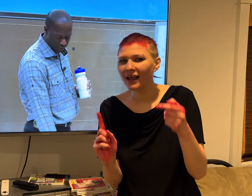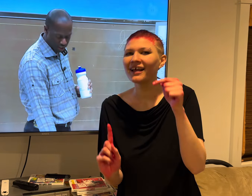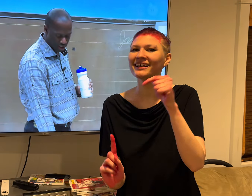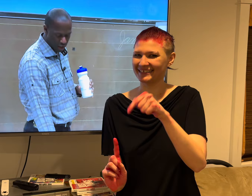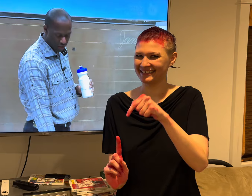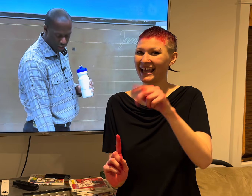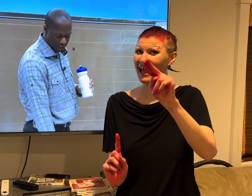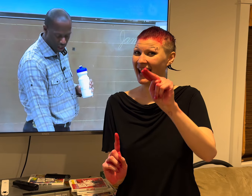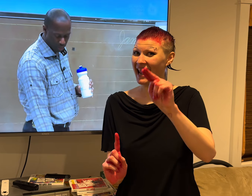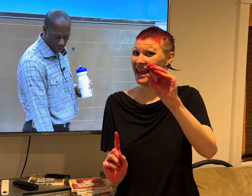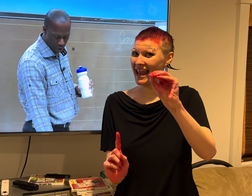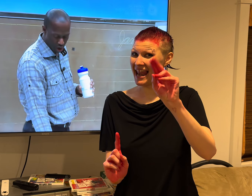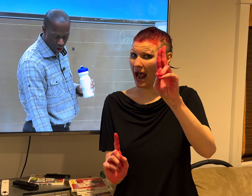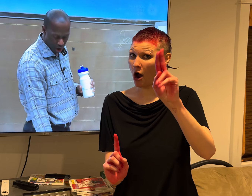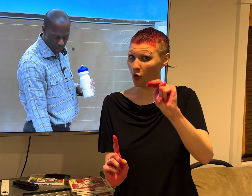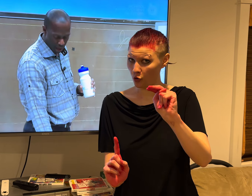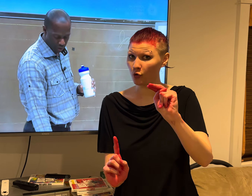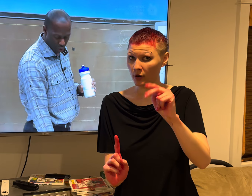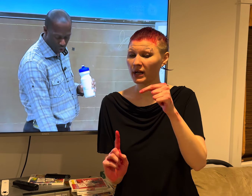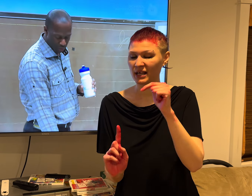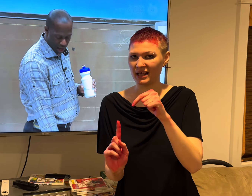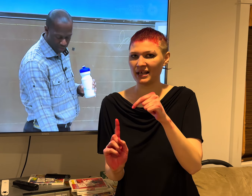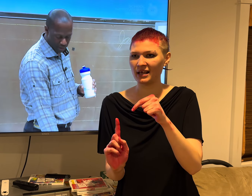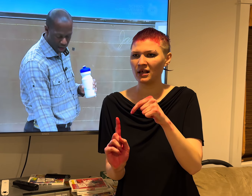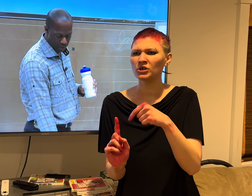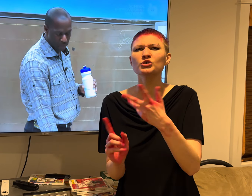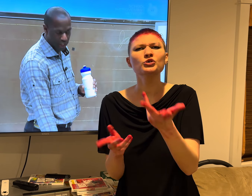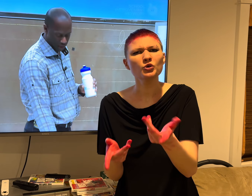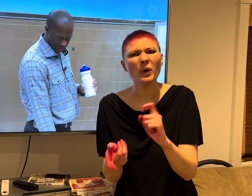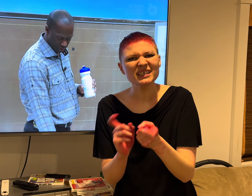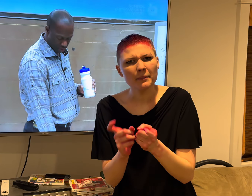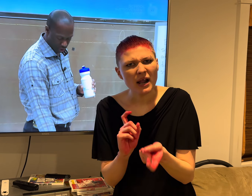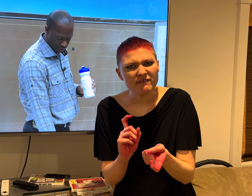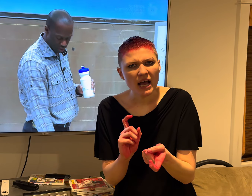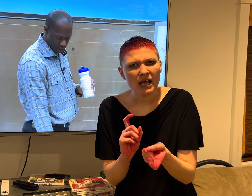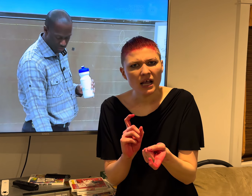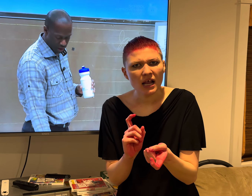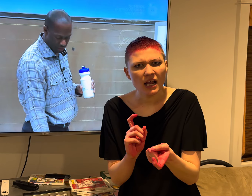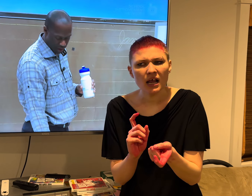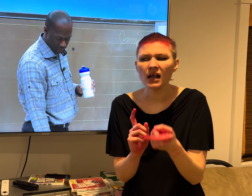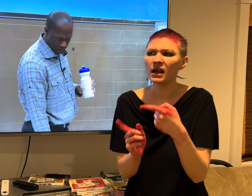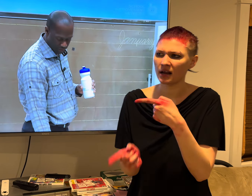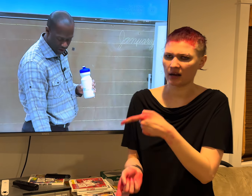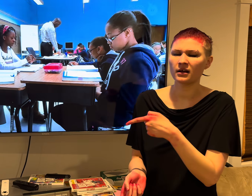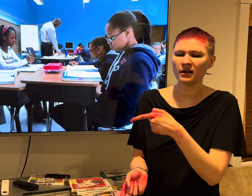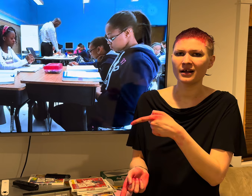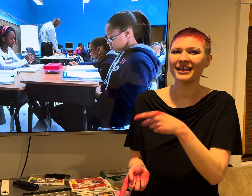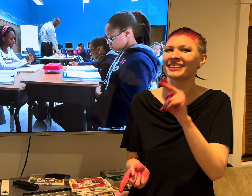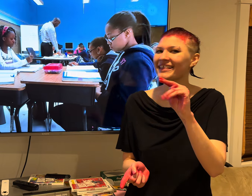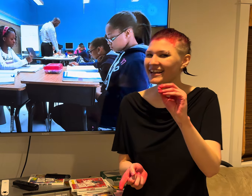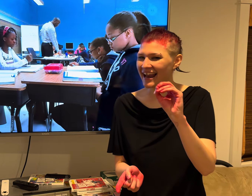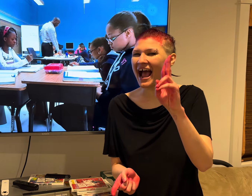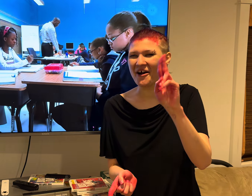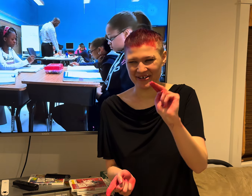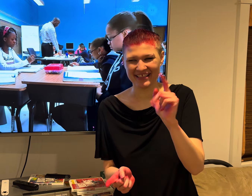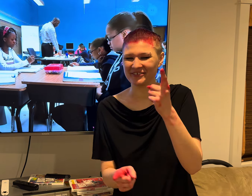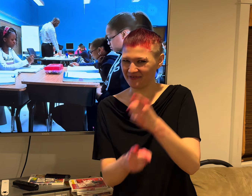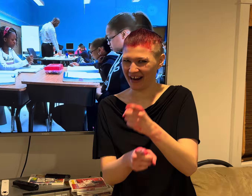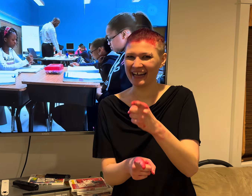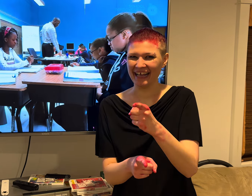phrases that tell more about or modify the meaning of other words. Modifiers can make sentences stronger by